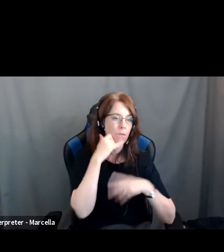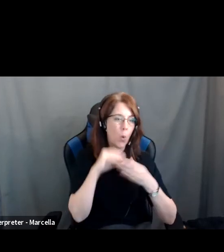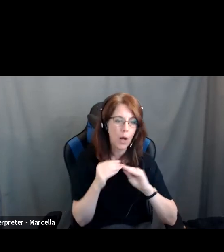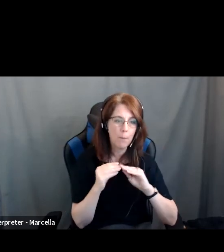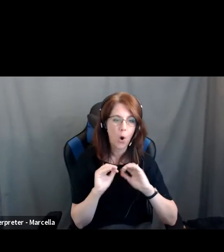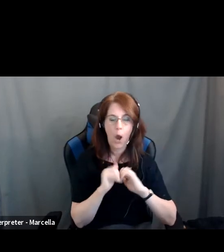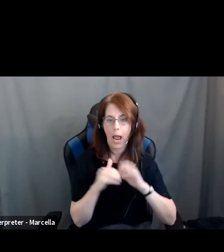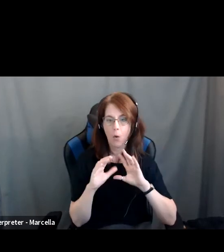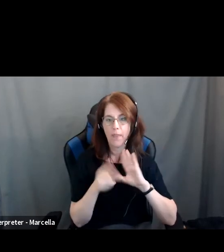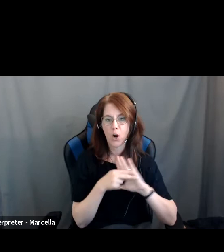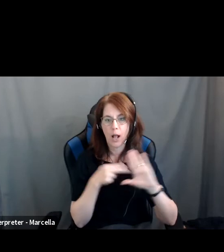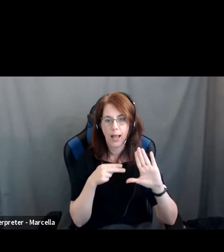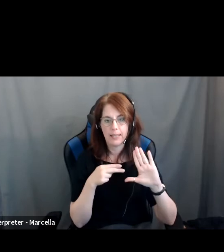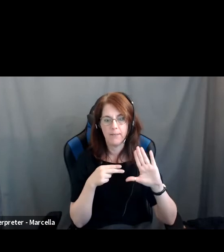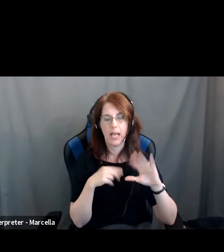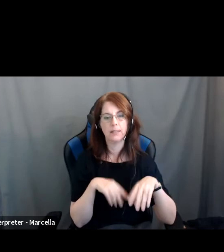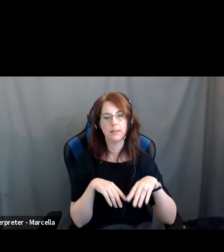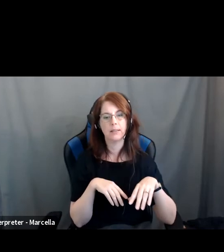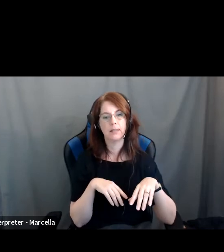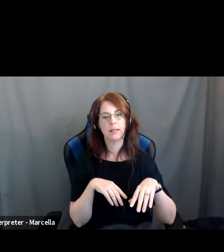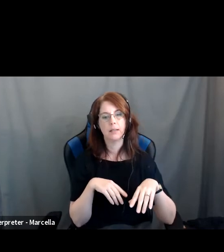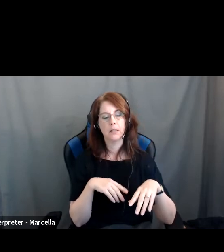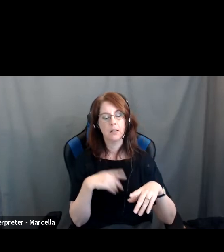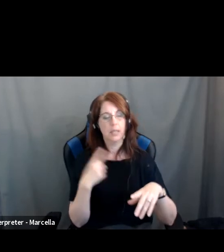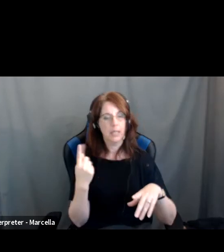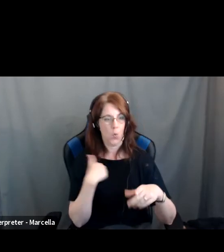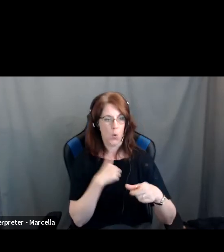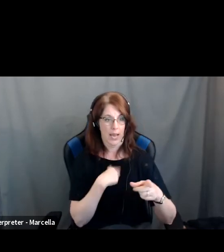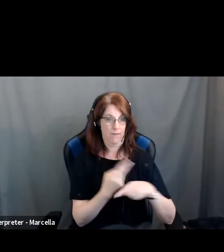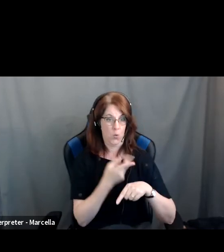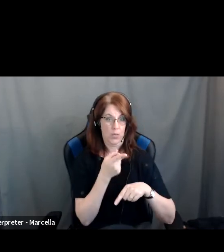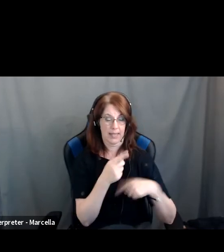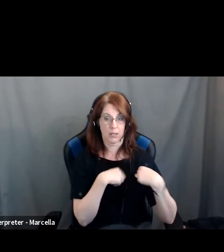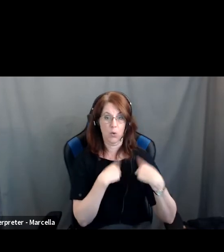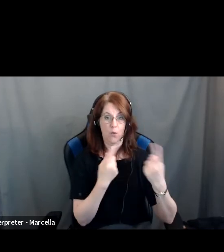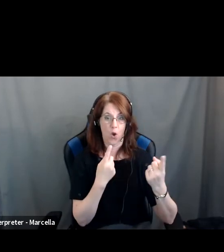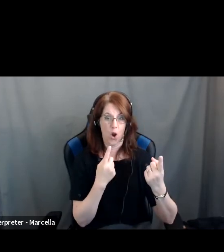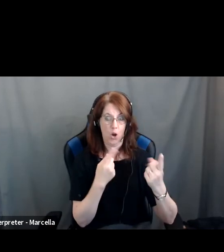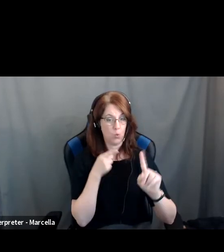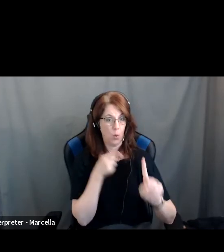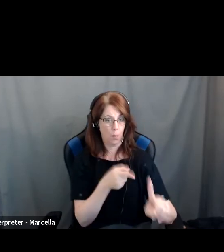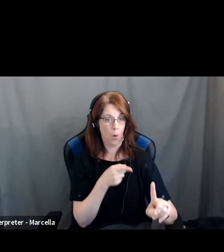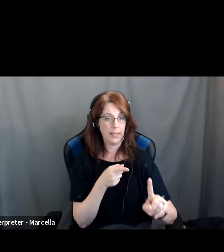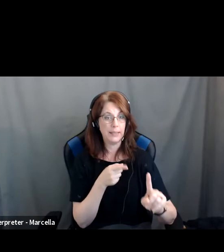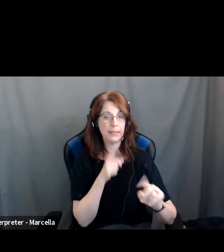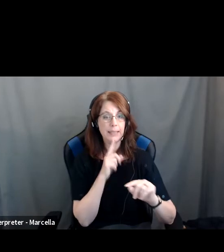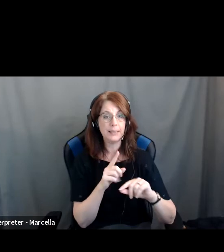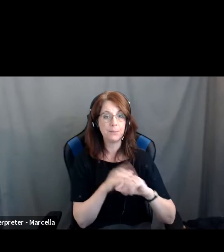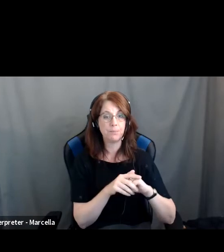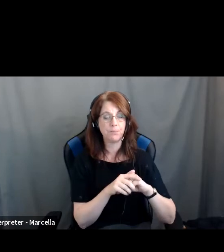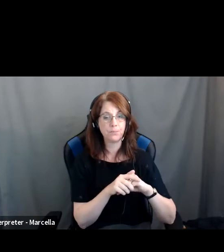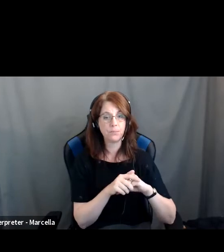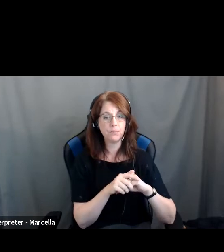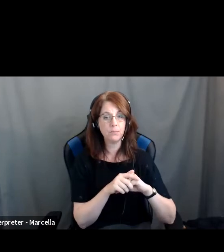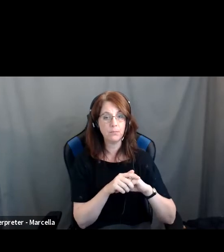they're classified. And something that we have used this so far to highlight is